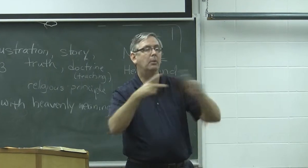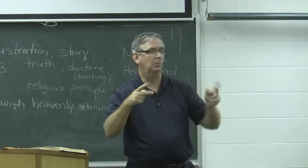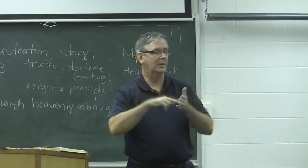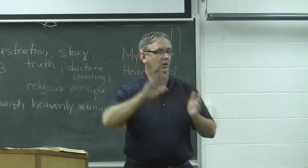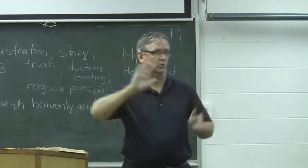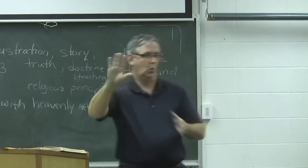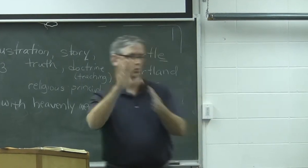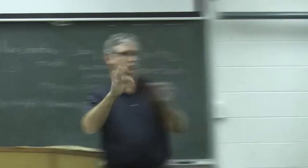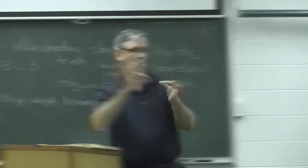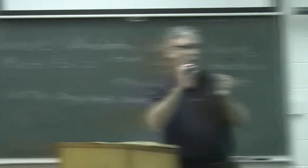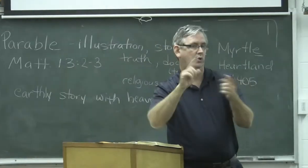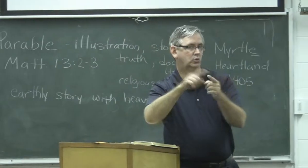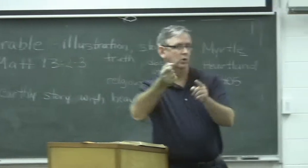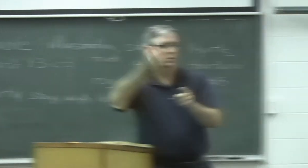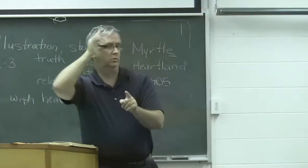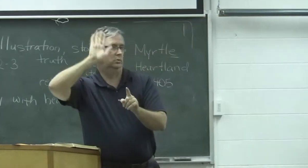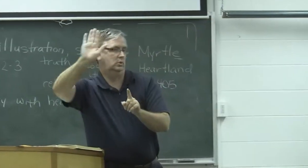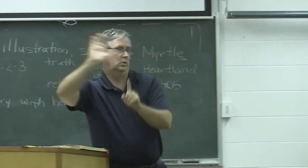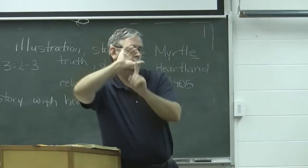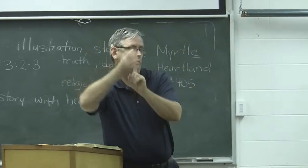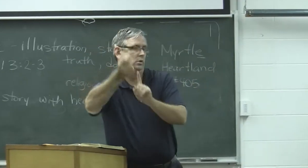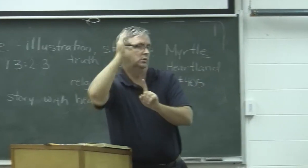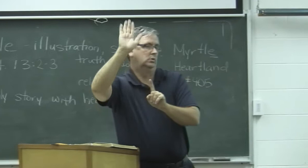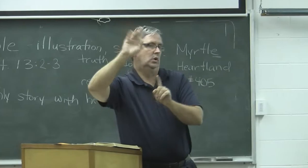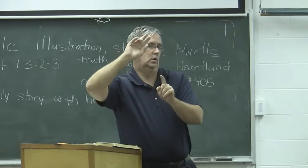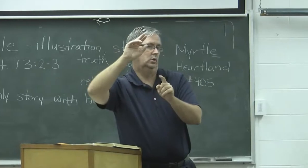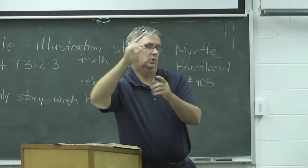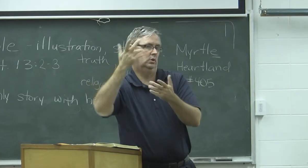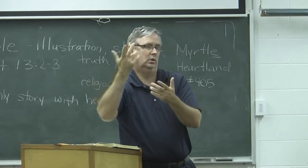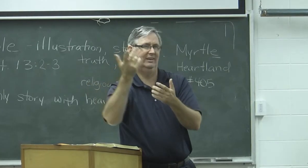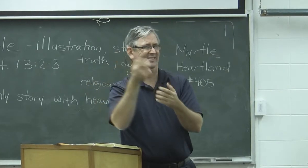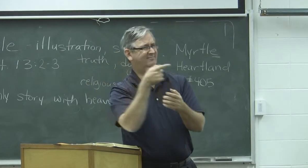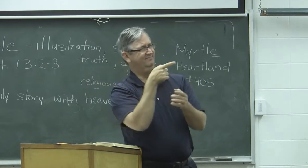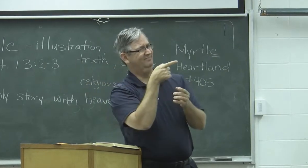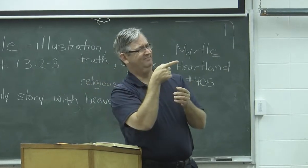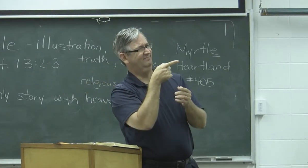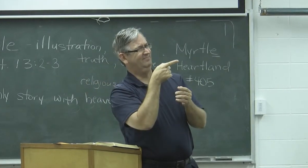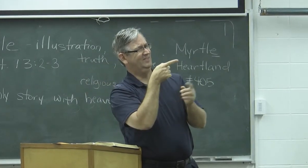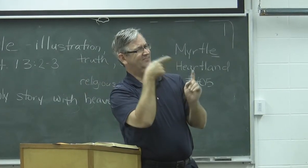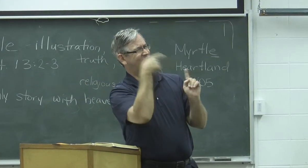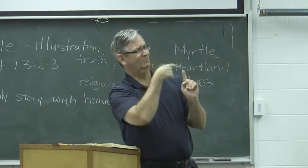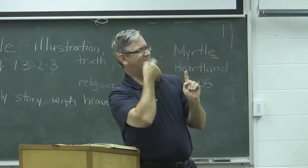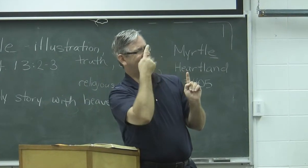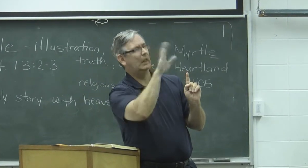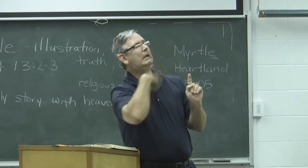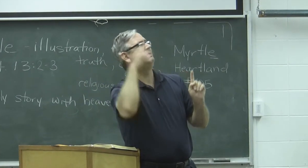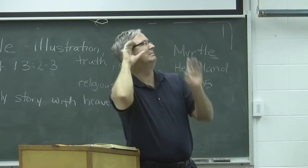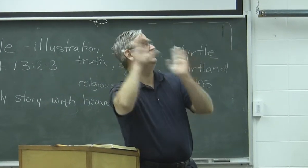A Chinese parable would be like a story that was related to the culture of China. You might say, I